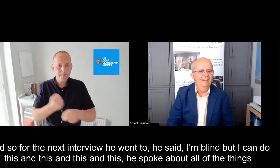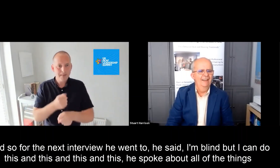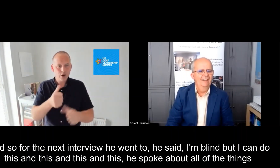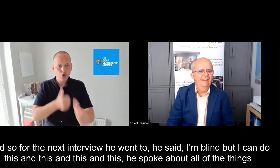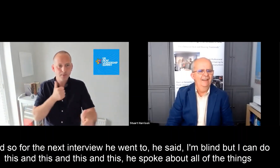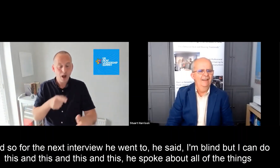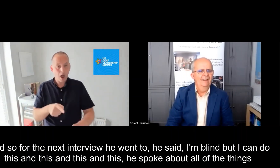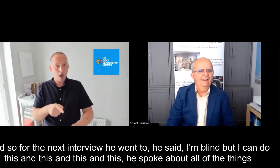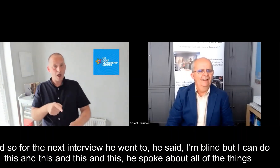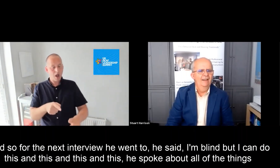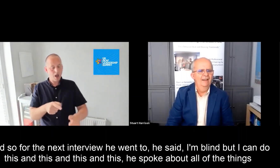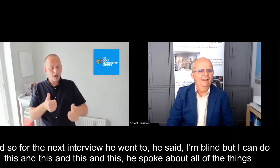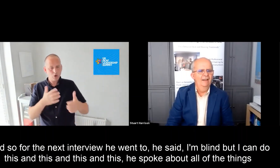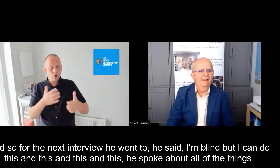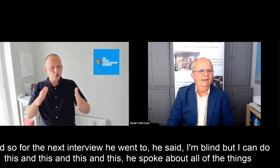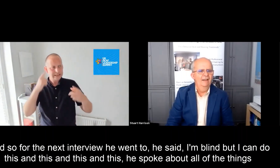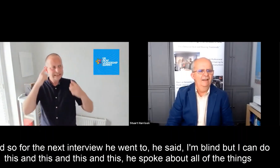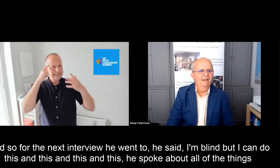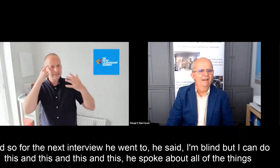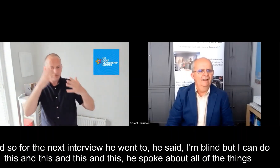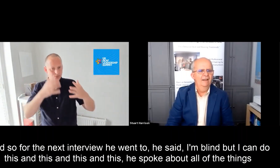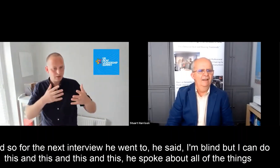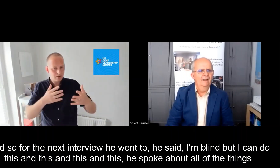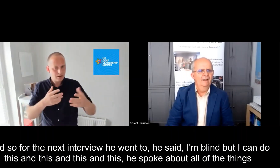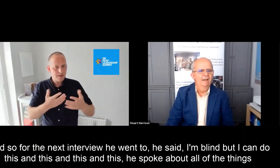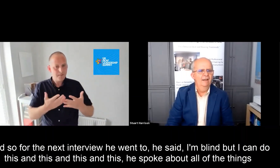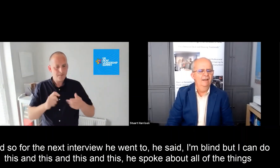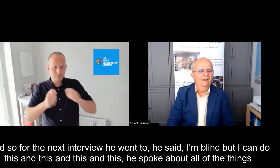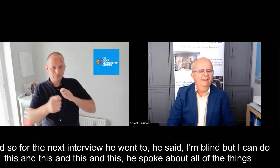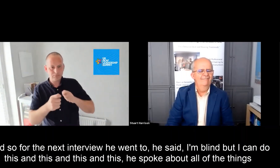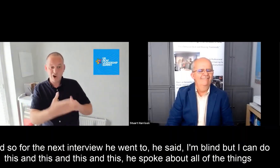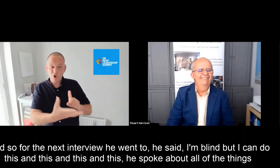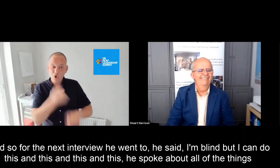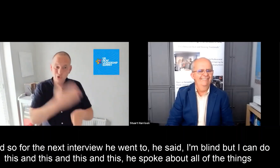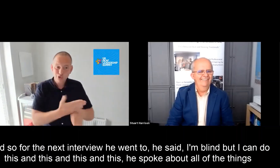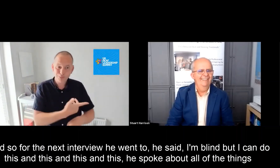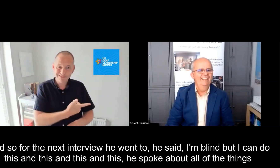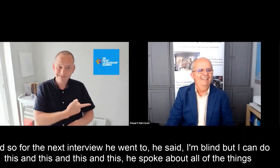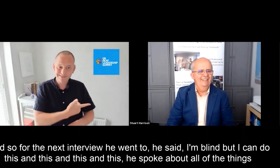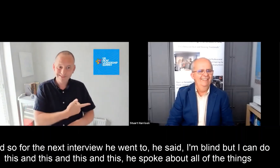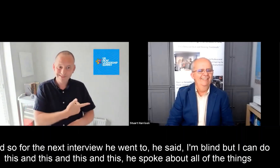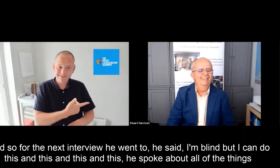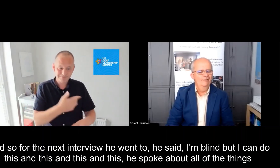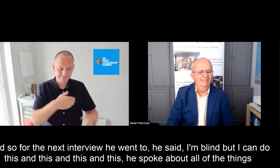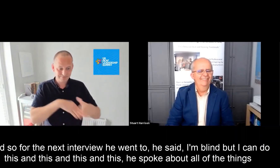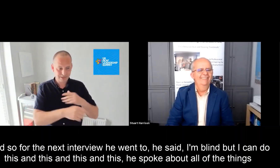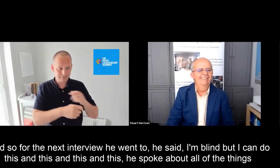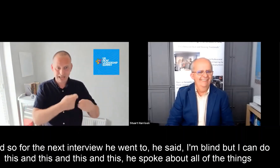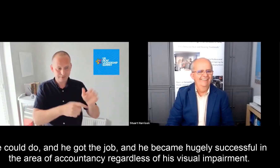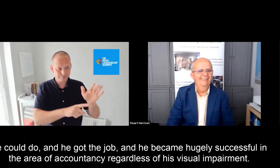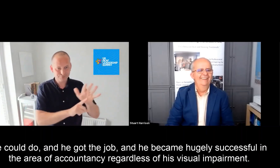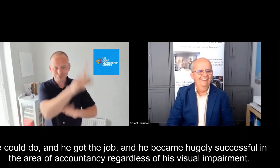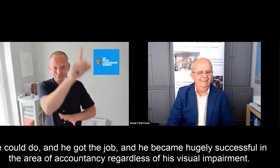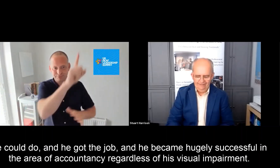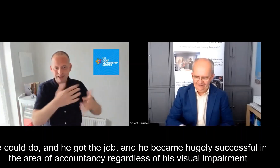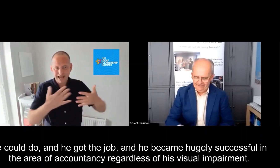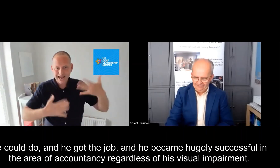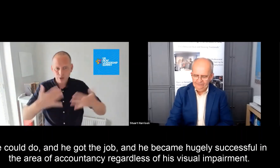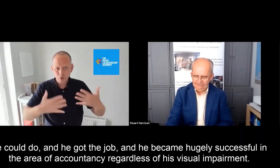said, I'm blind, but I can do this and this and this and this. He spoke about all of the things he could do, and he got the job, and